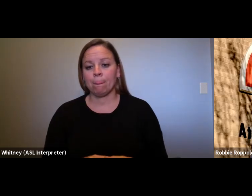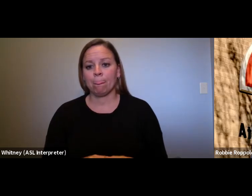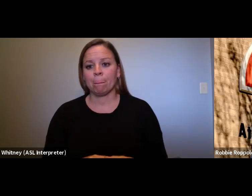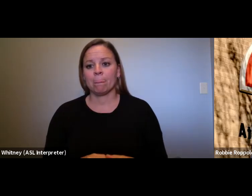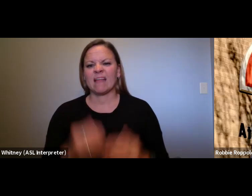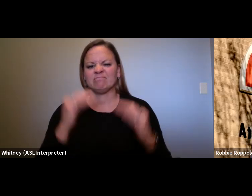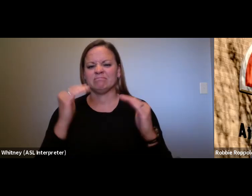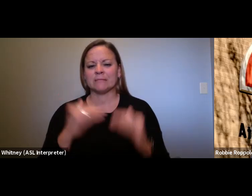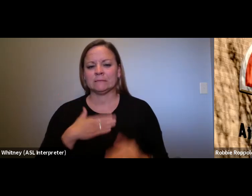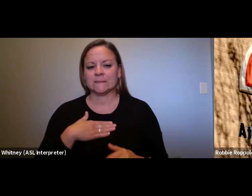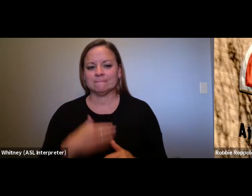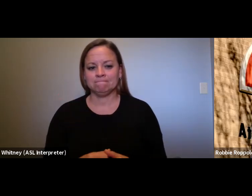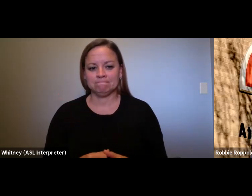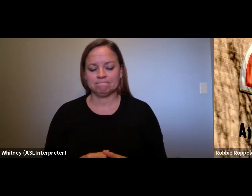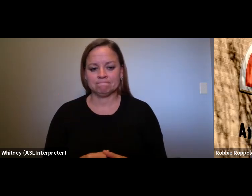next slide, please.